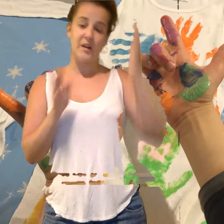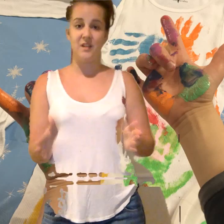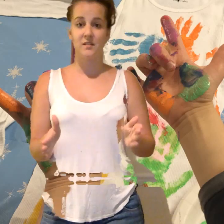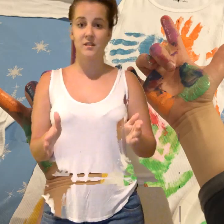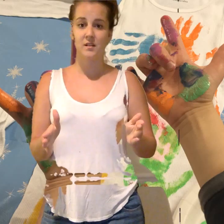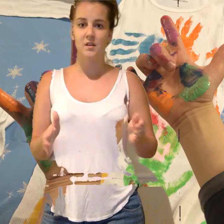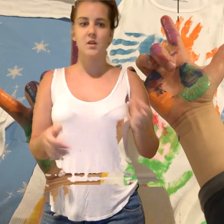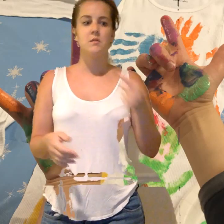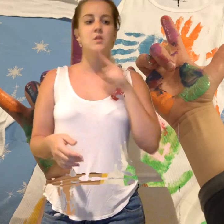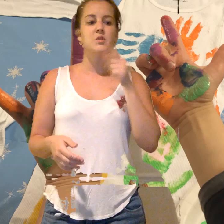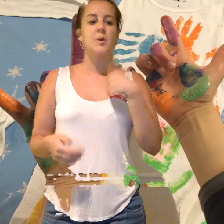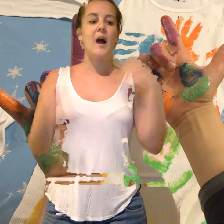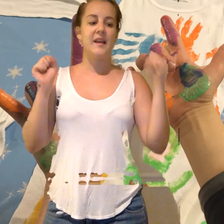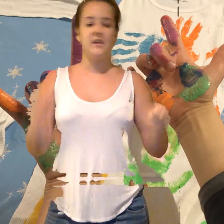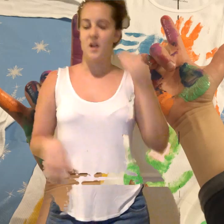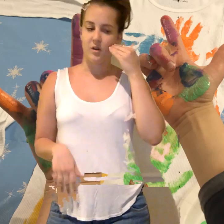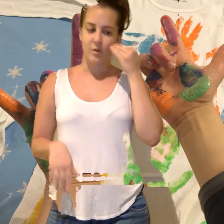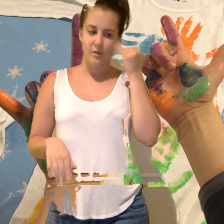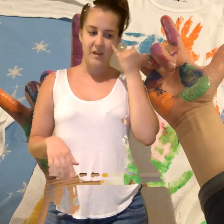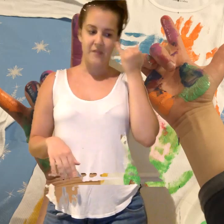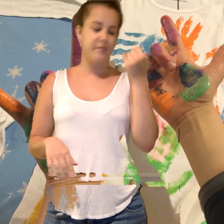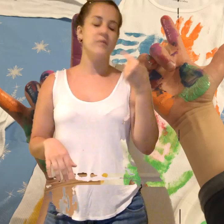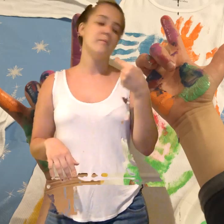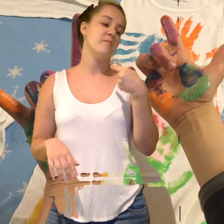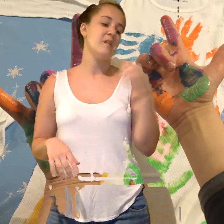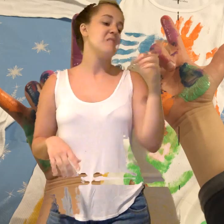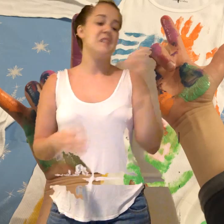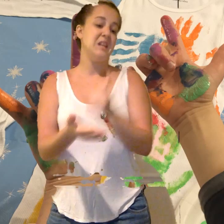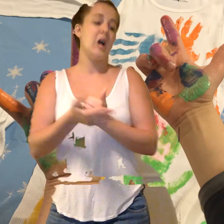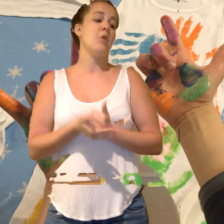student so I can know if they need help